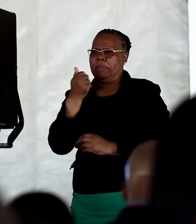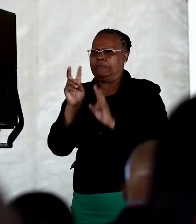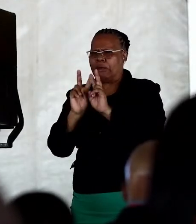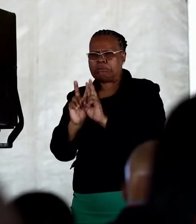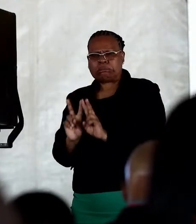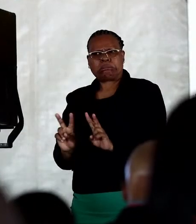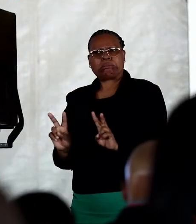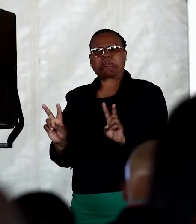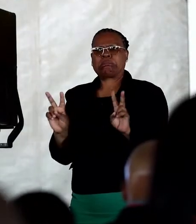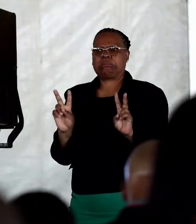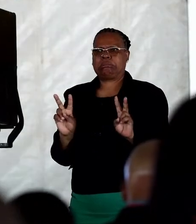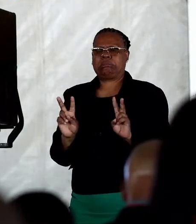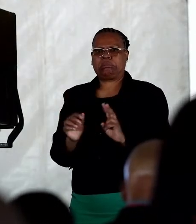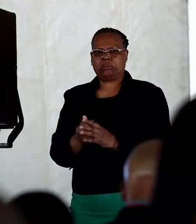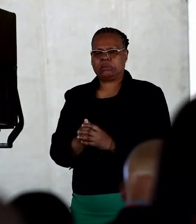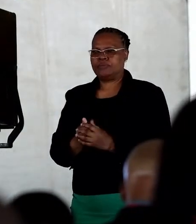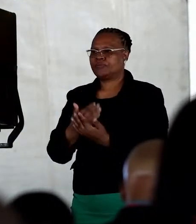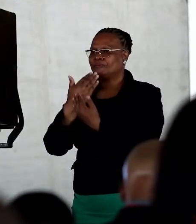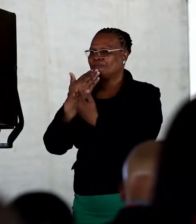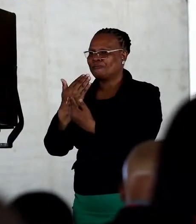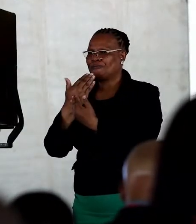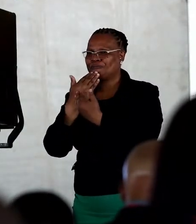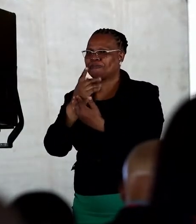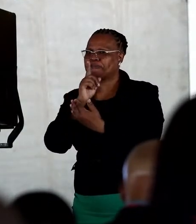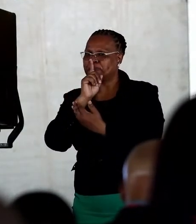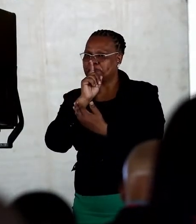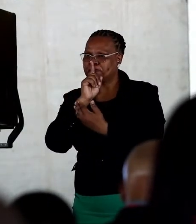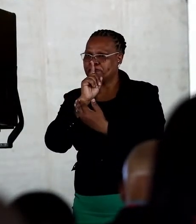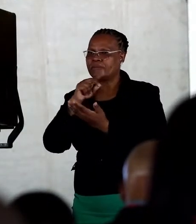sithi cwaka Inkosi kakhulu.